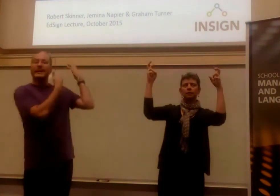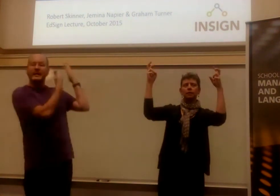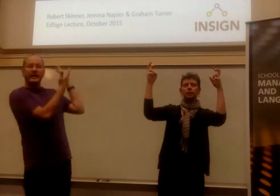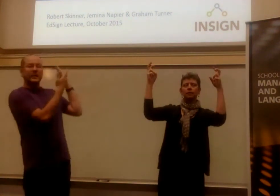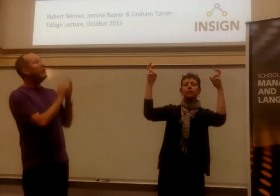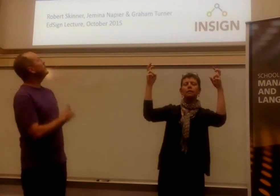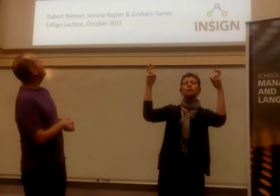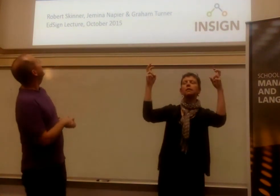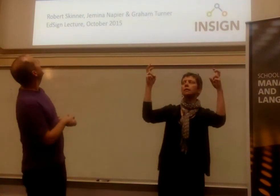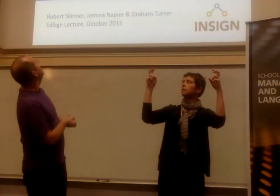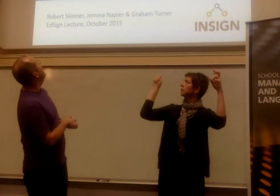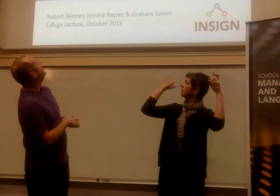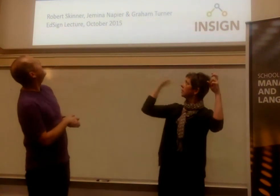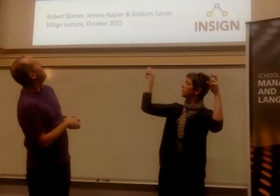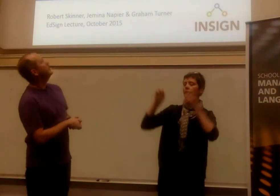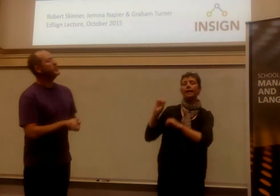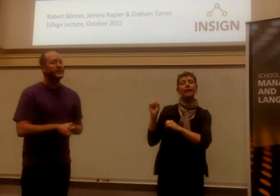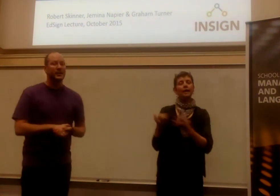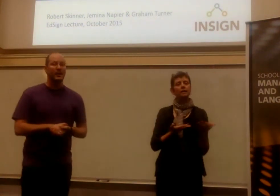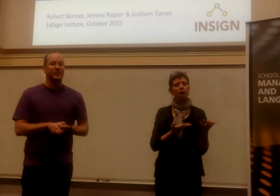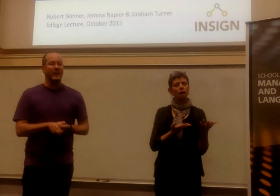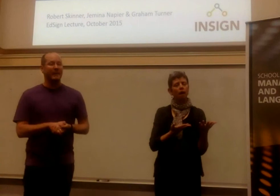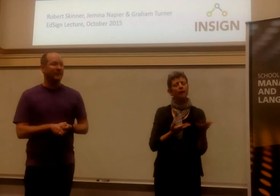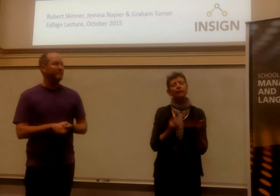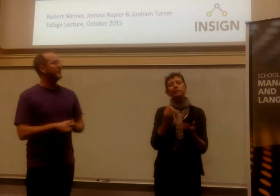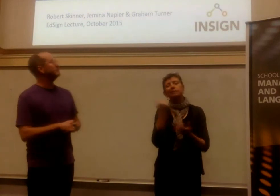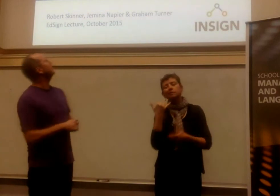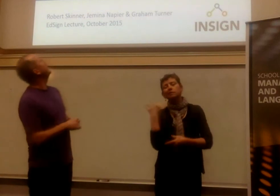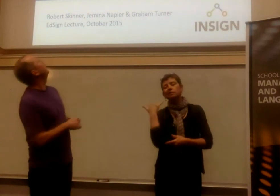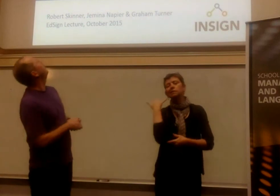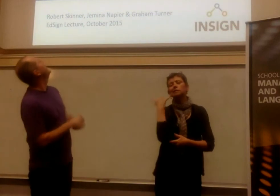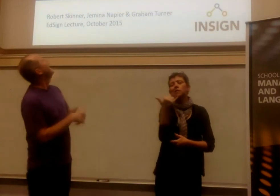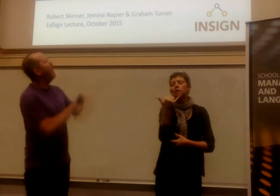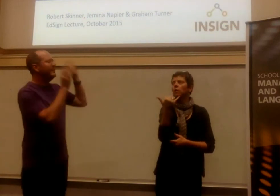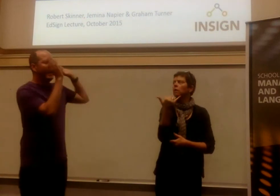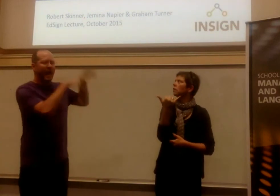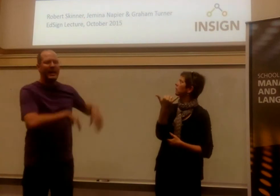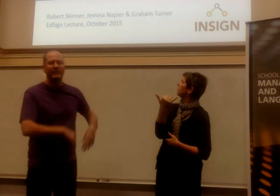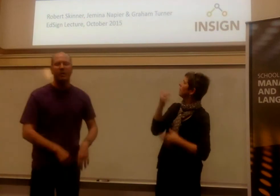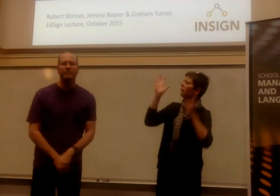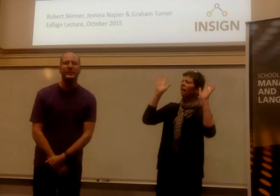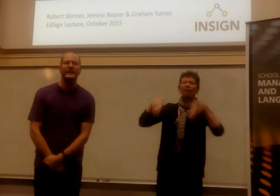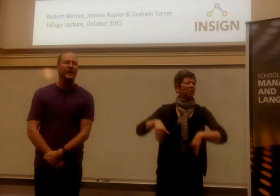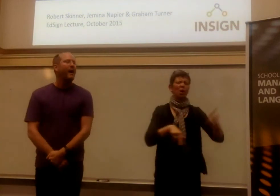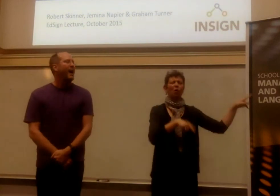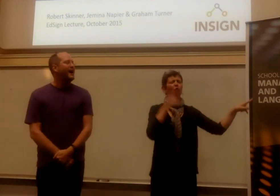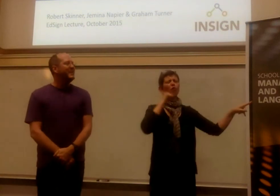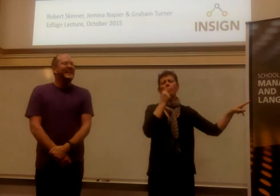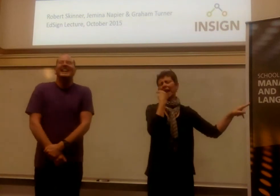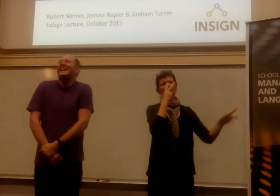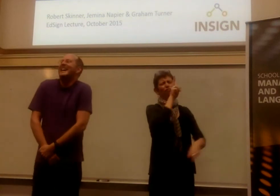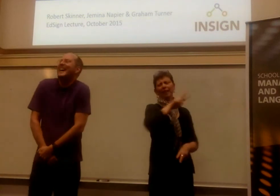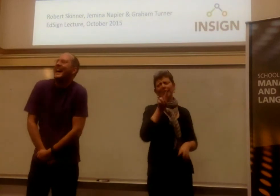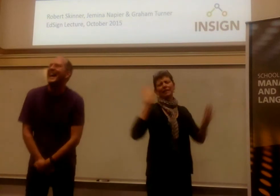presenting a talk called Insign Just a Call Away from I'll let Rob read it.